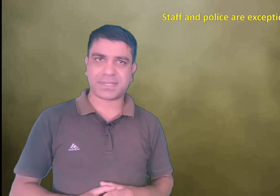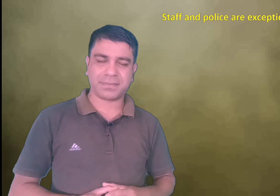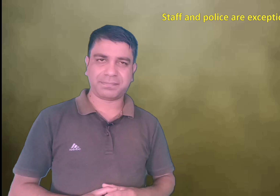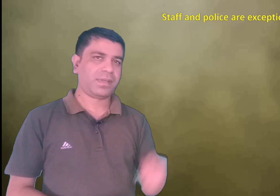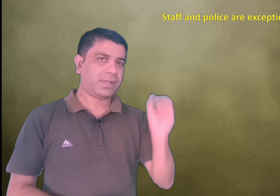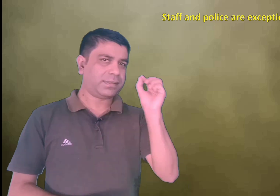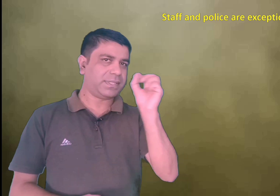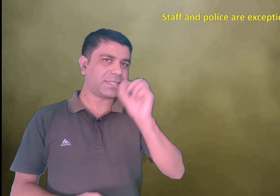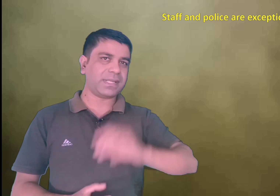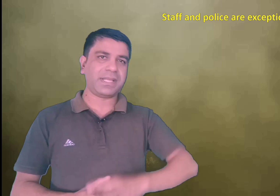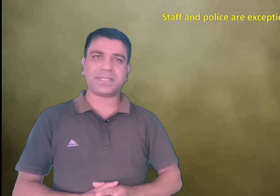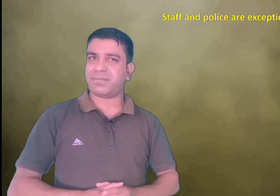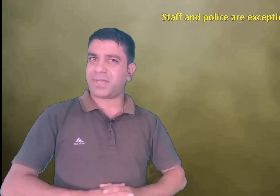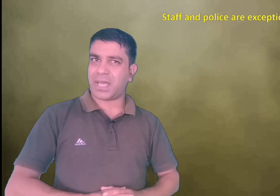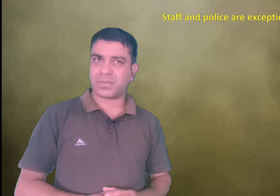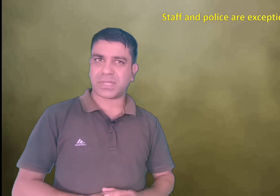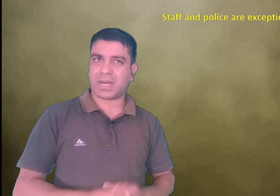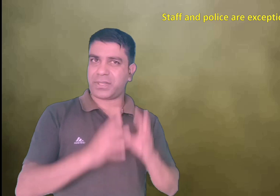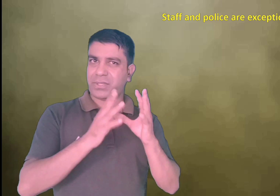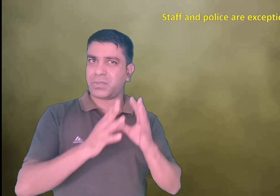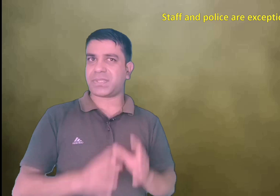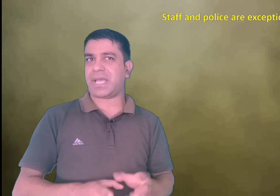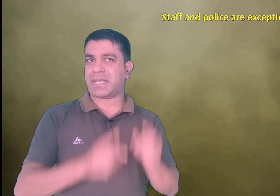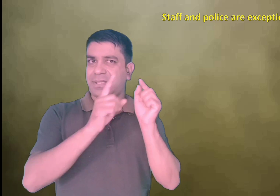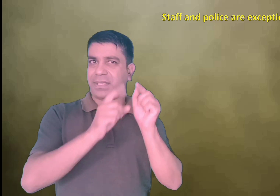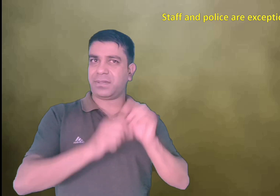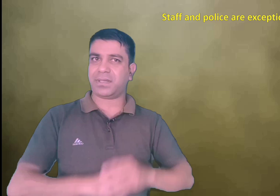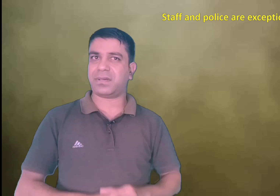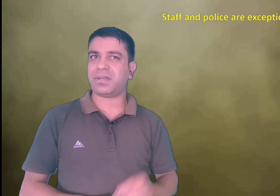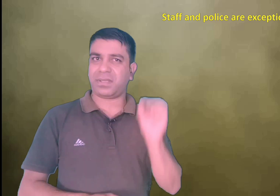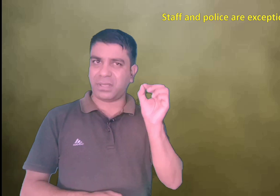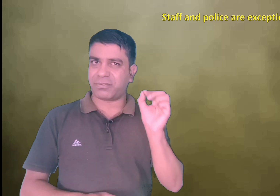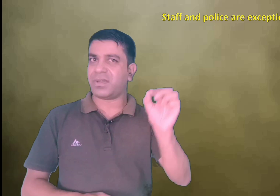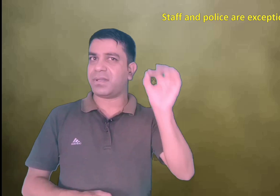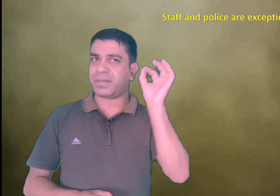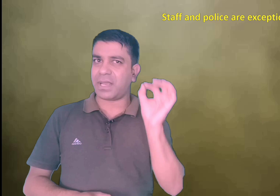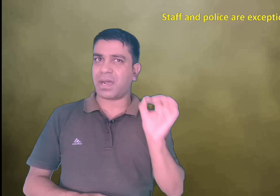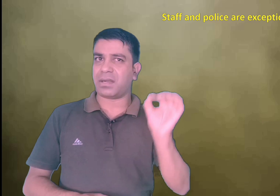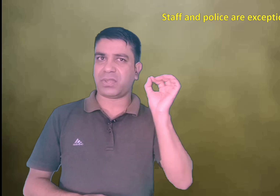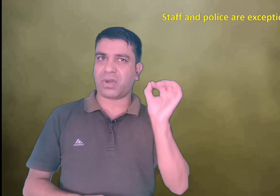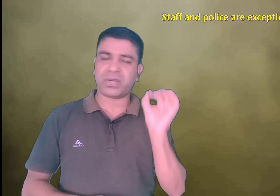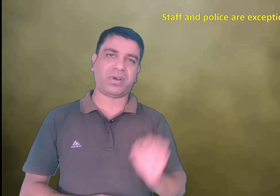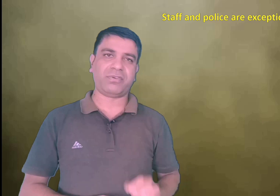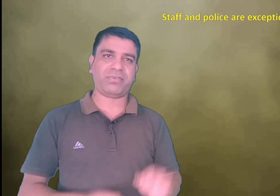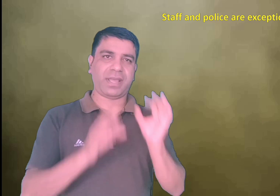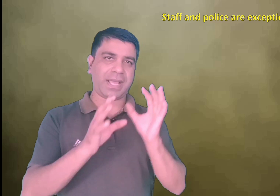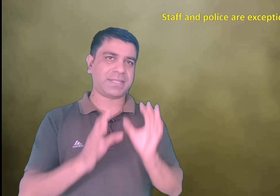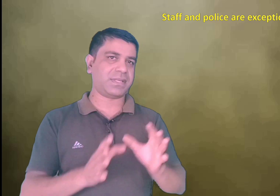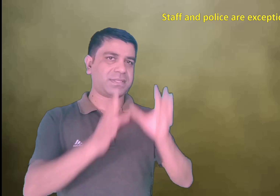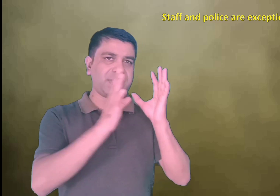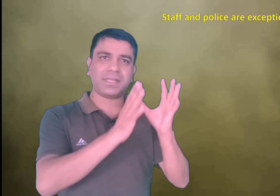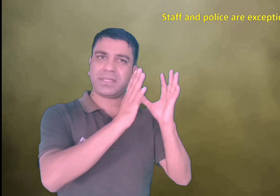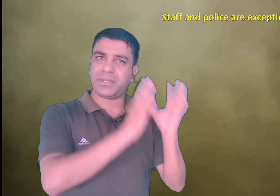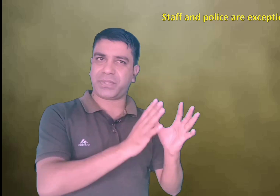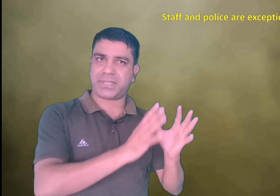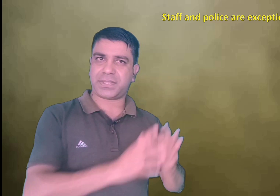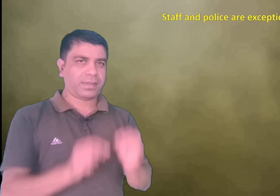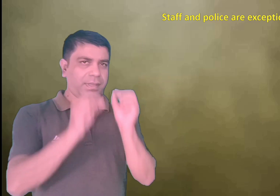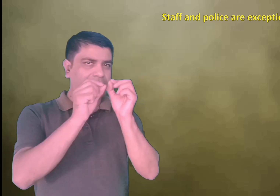exceptions. These collective nouns are used as singular if they are thought of as a single unit,